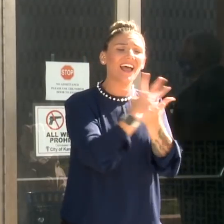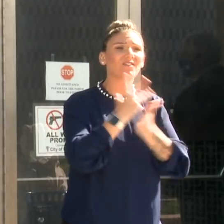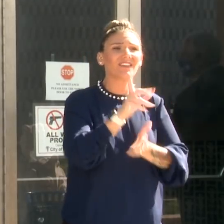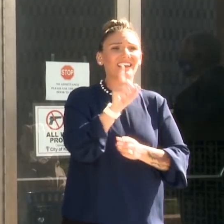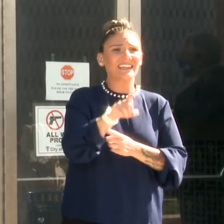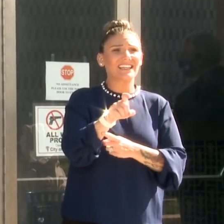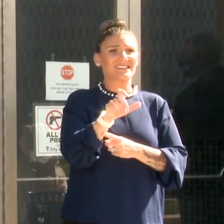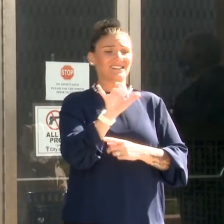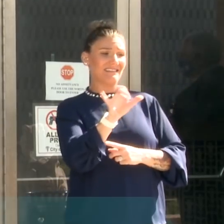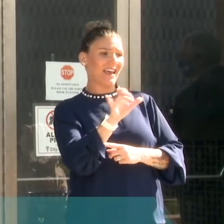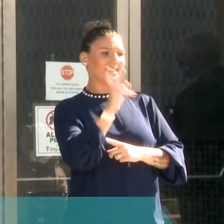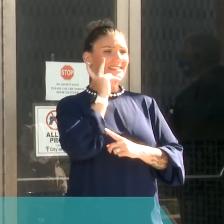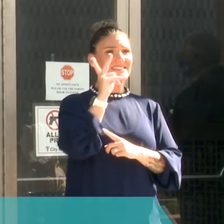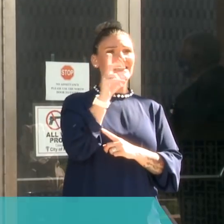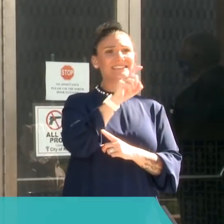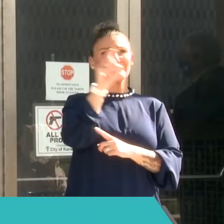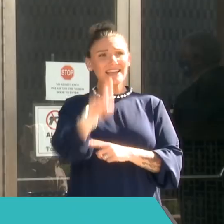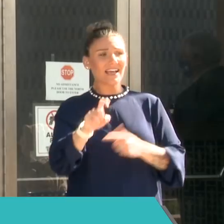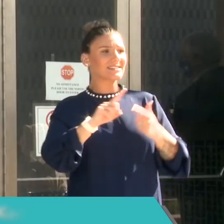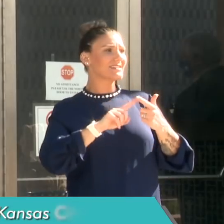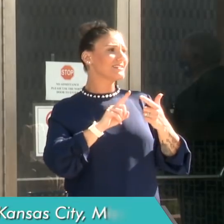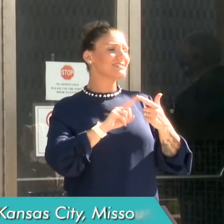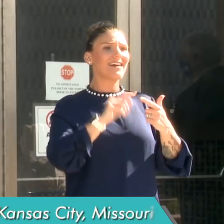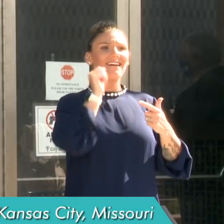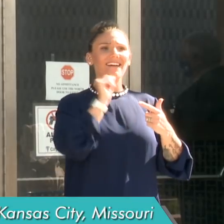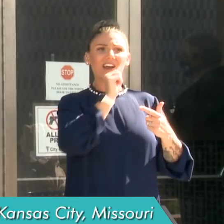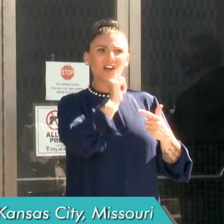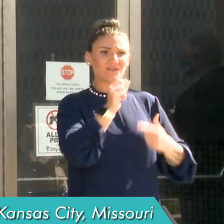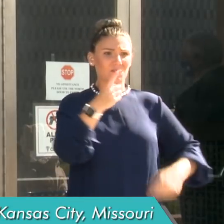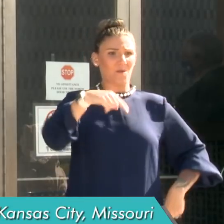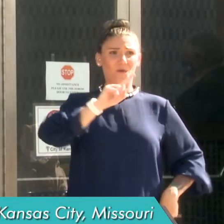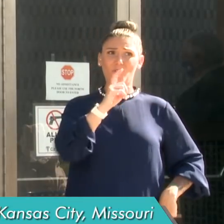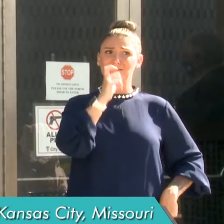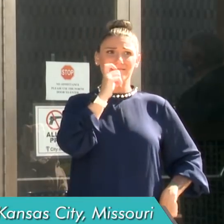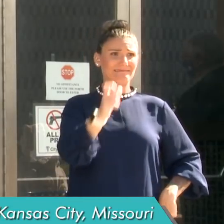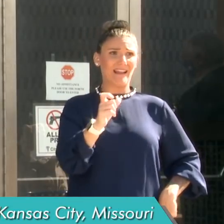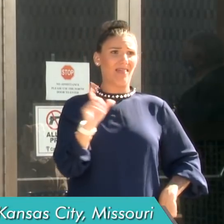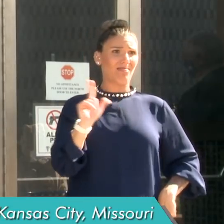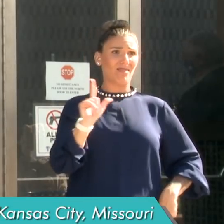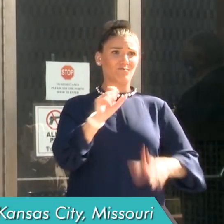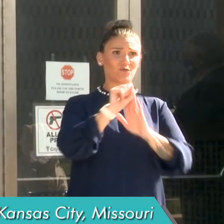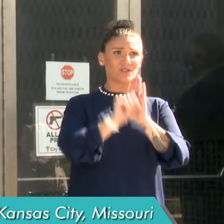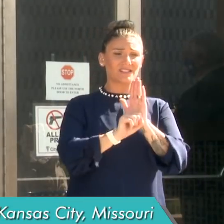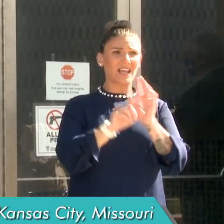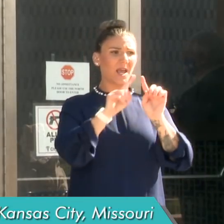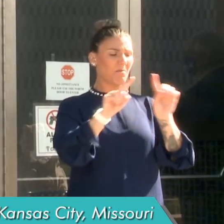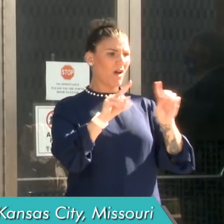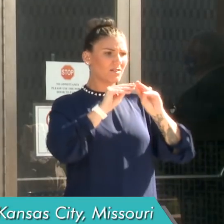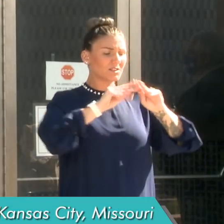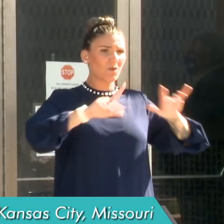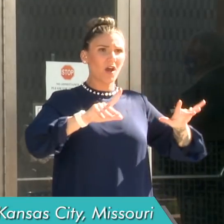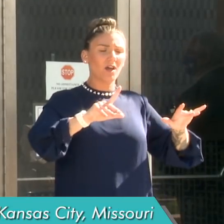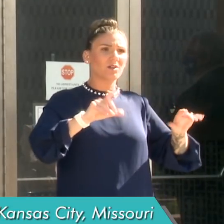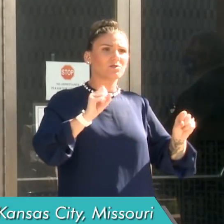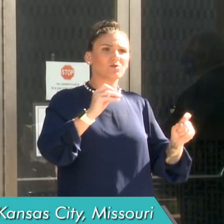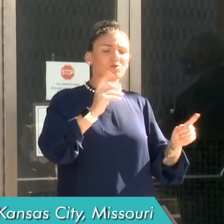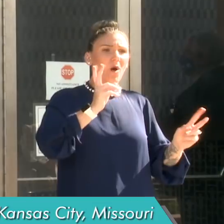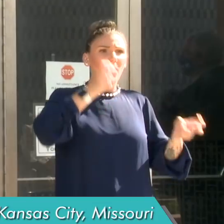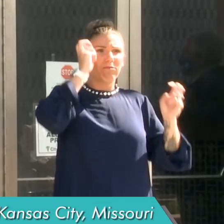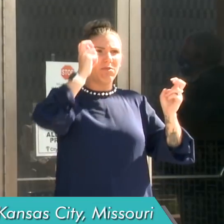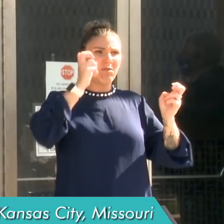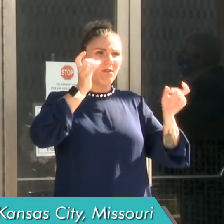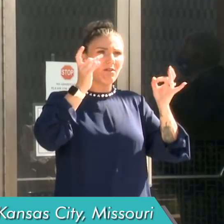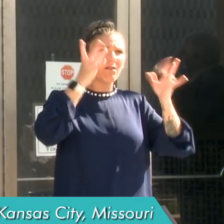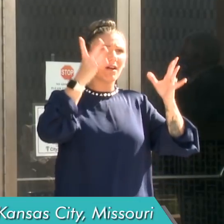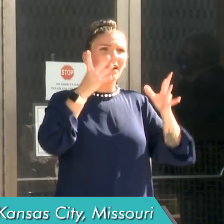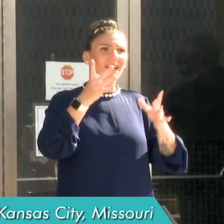seen in Texas, as you've seen in Arizona, not big progressive states, but in places where they've seen that the spread was so significant that they needed to take that step